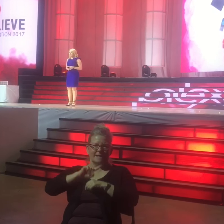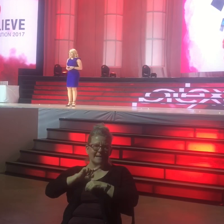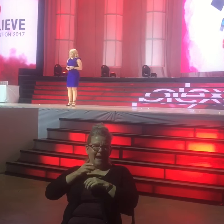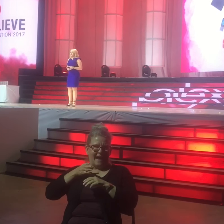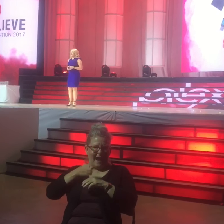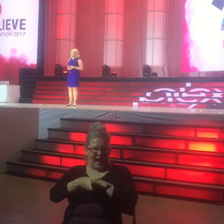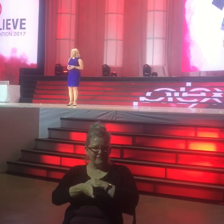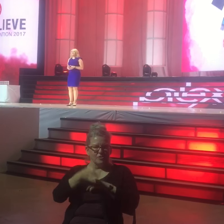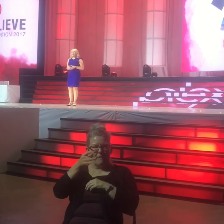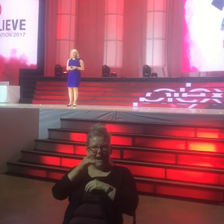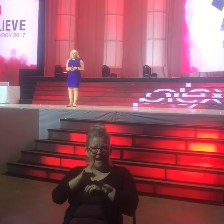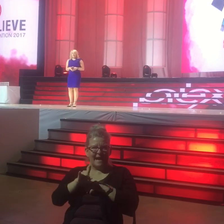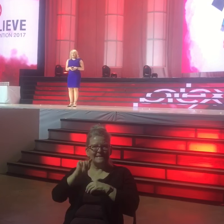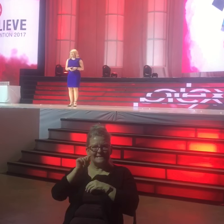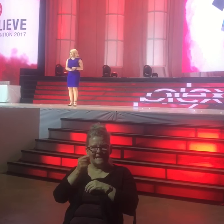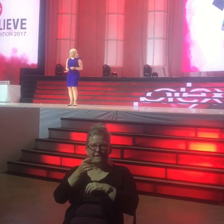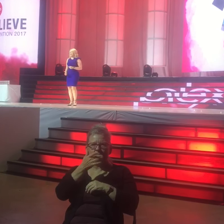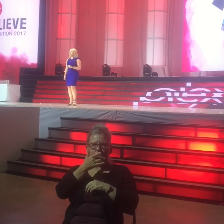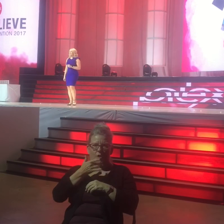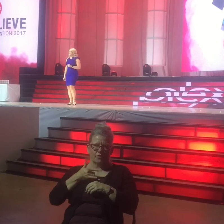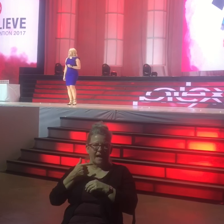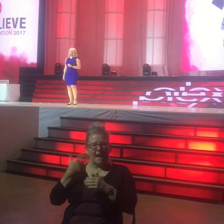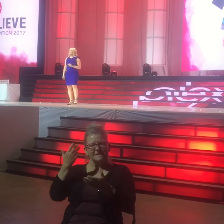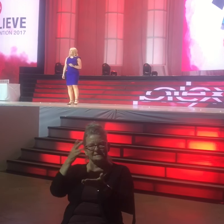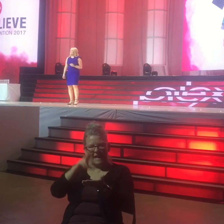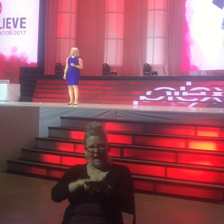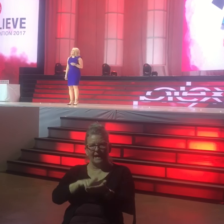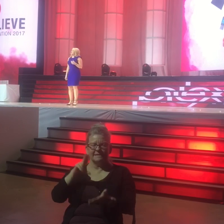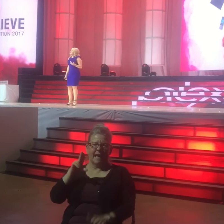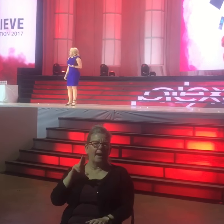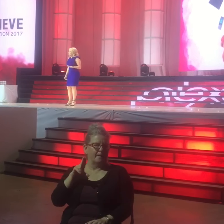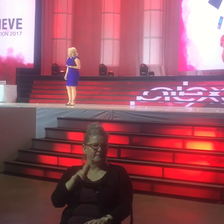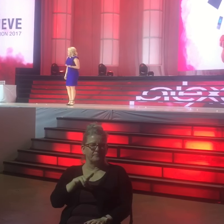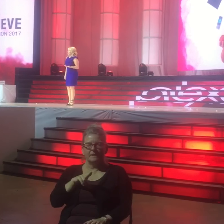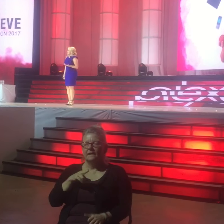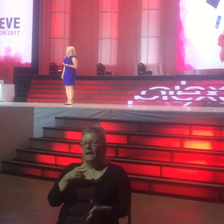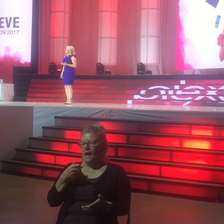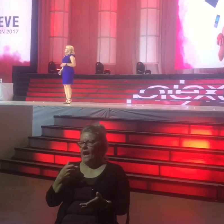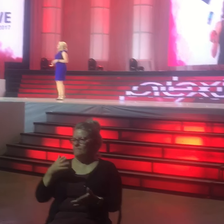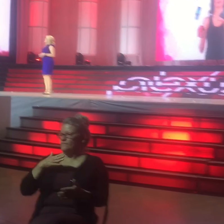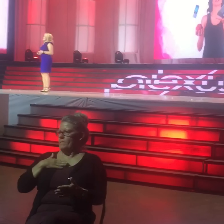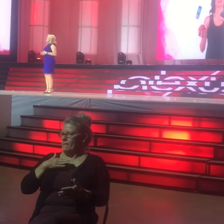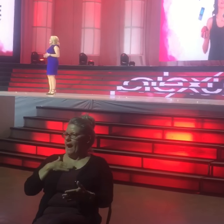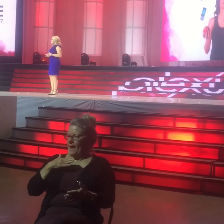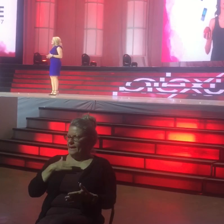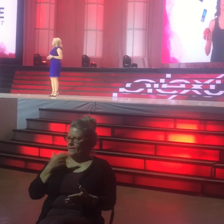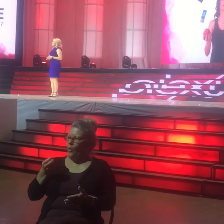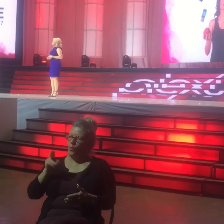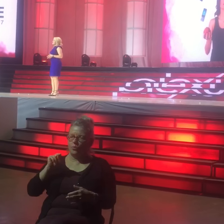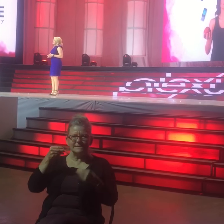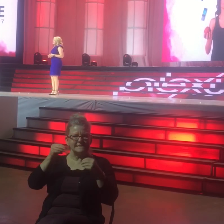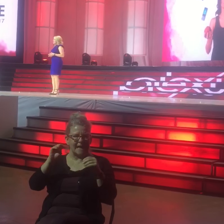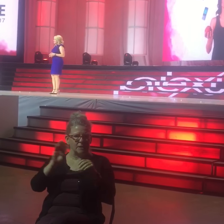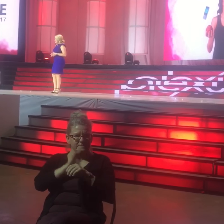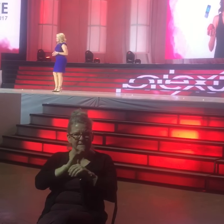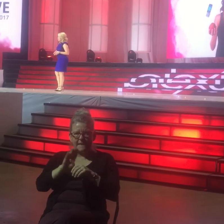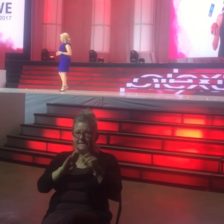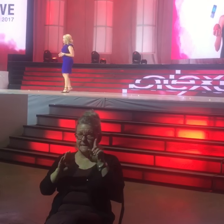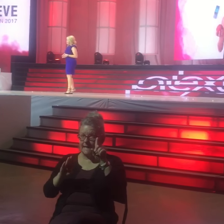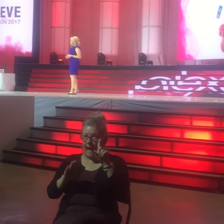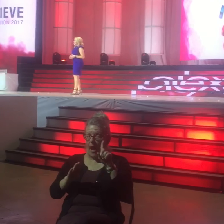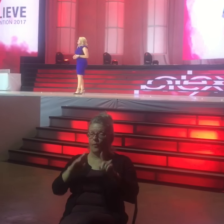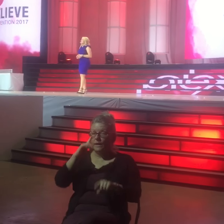independent contractor agreement to start my very own direct sales business. Now I share that with you because as the years and my